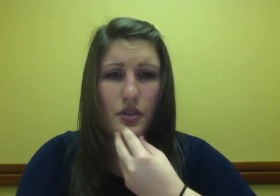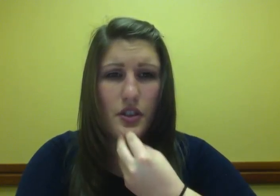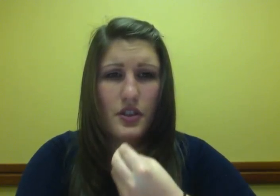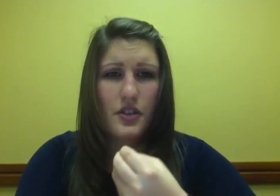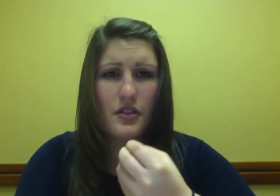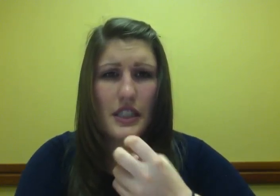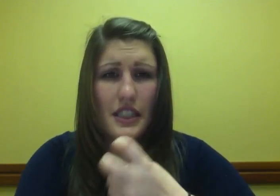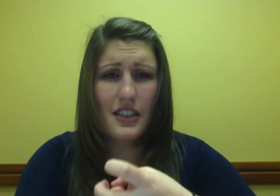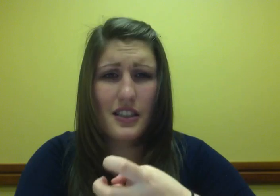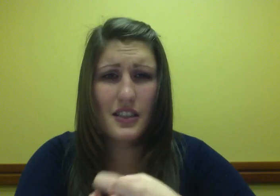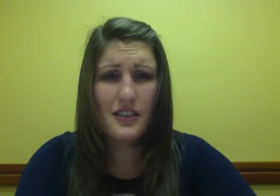Jewish tickets.